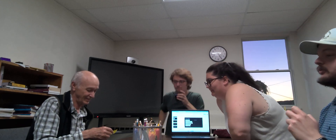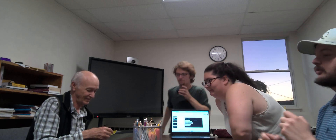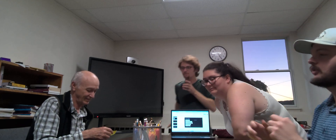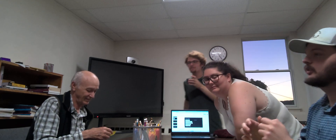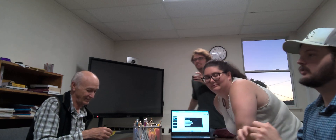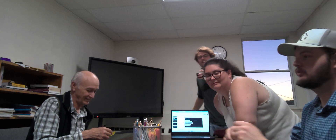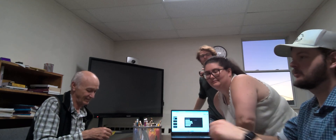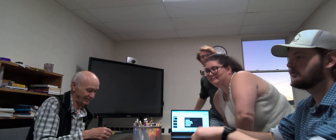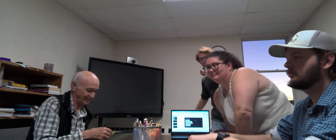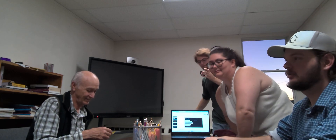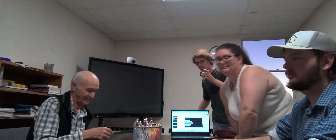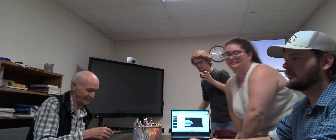You died or got lost?